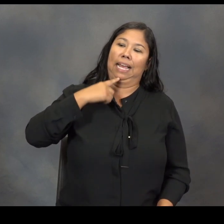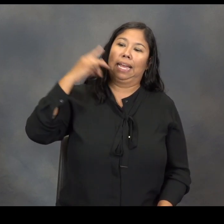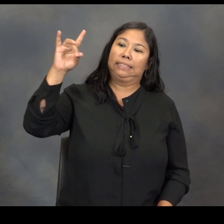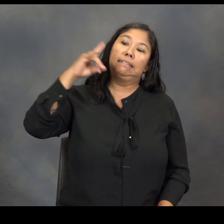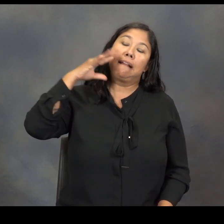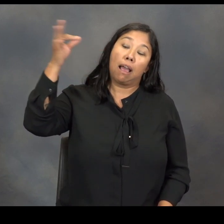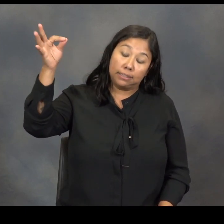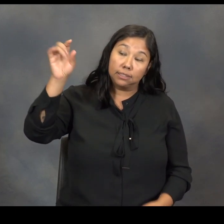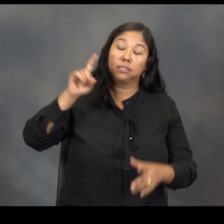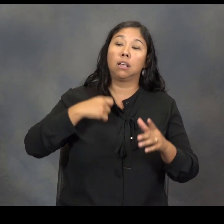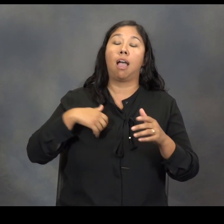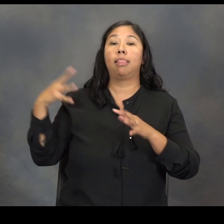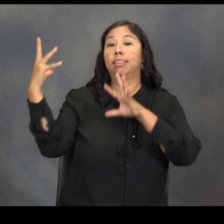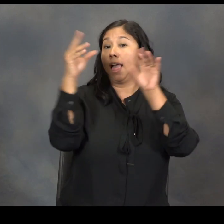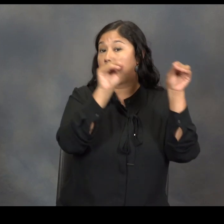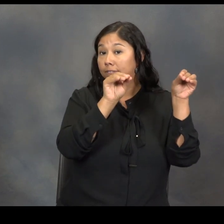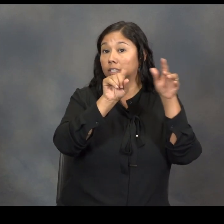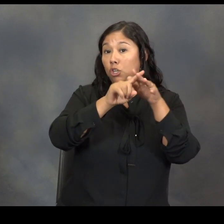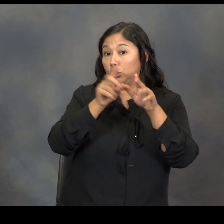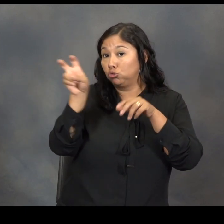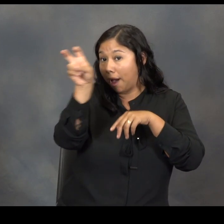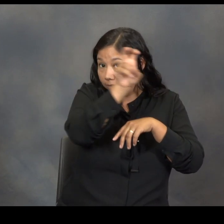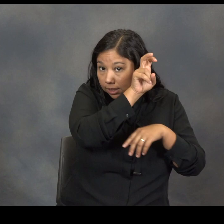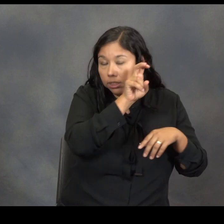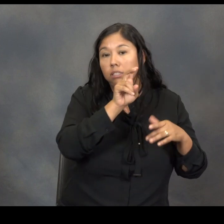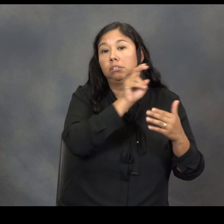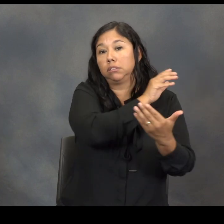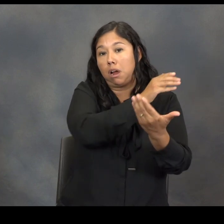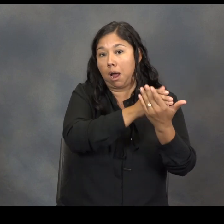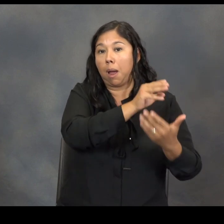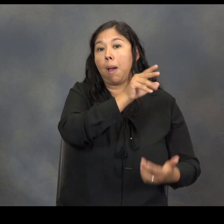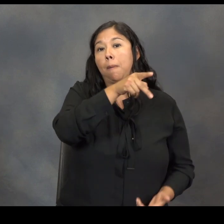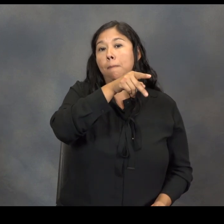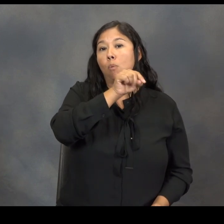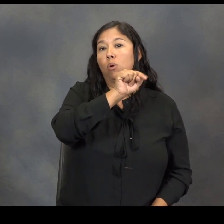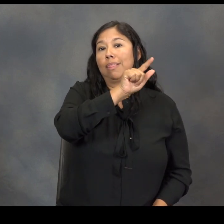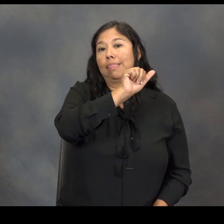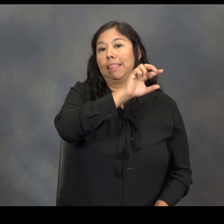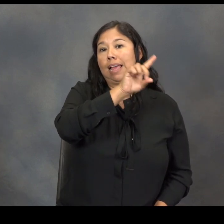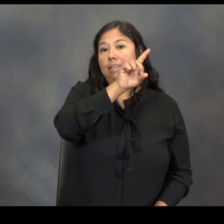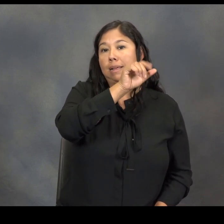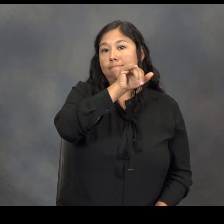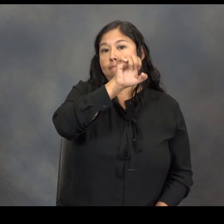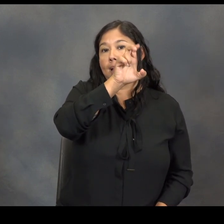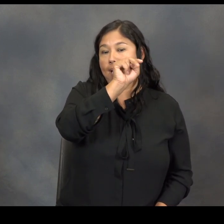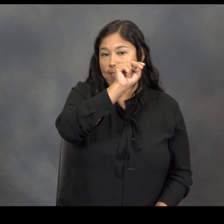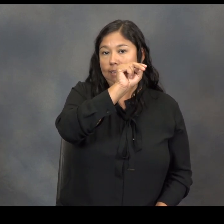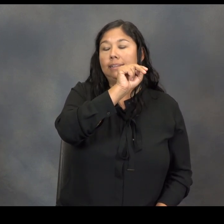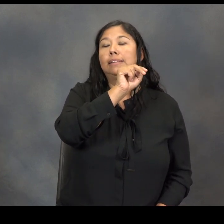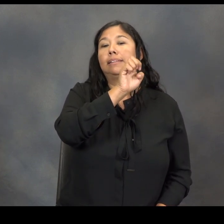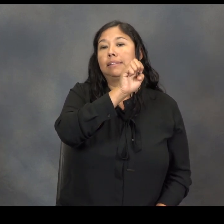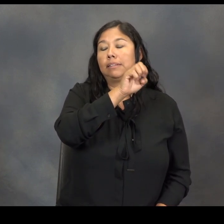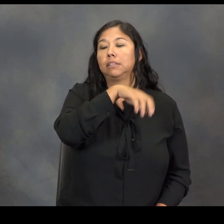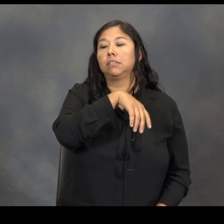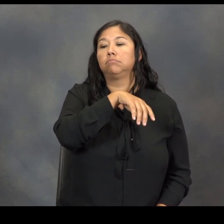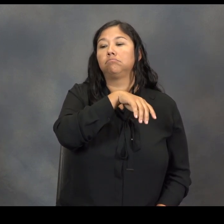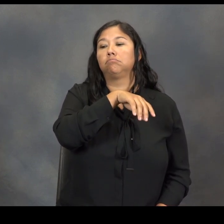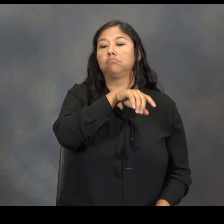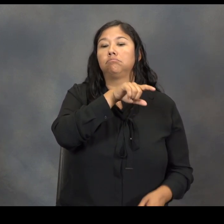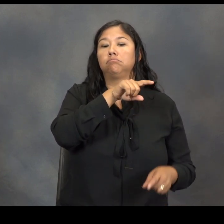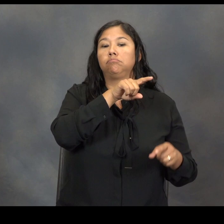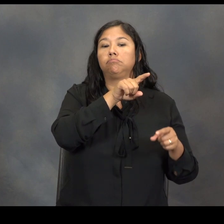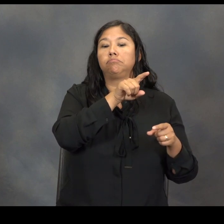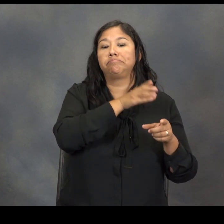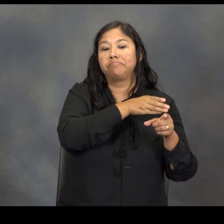left, started doing some traveling, ended up in Portland, Maine, graduated from the University of Maine Augusta in Mental Health and